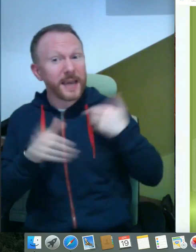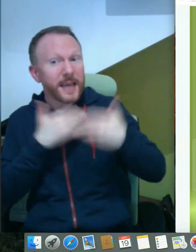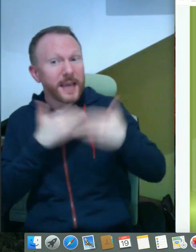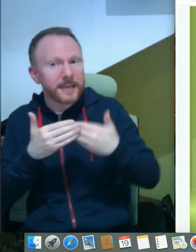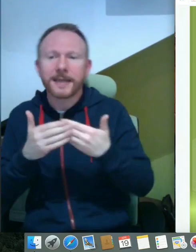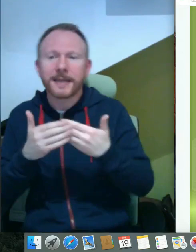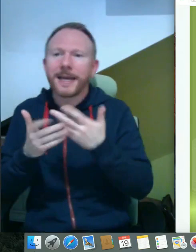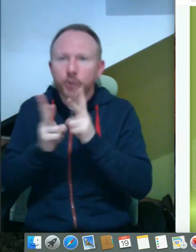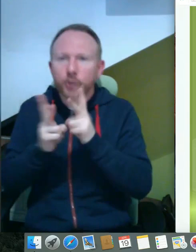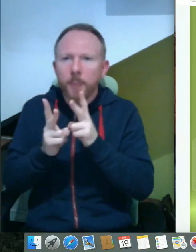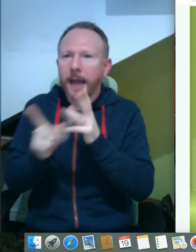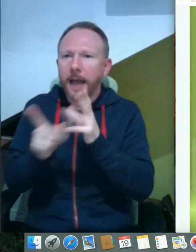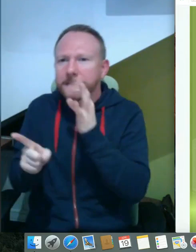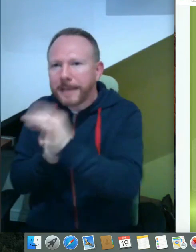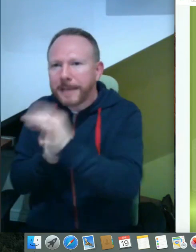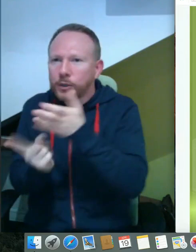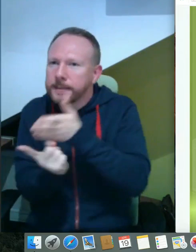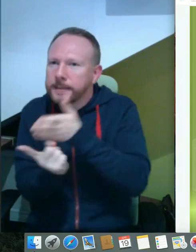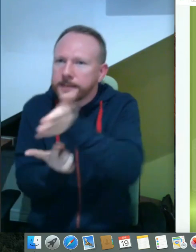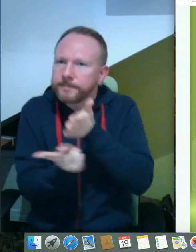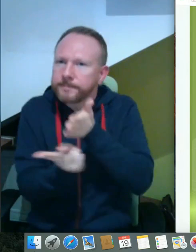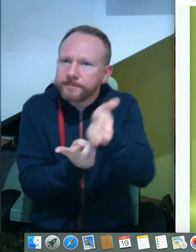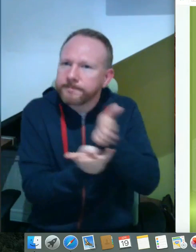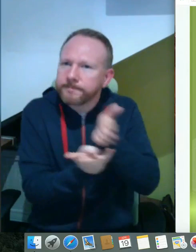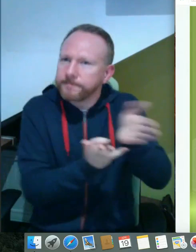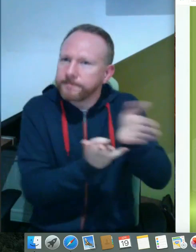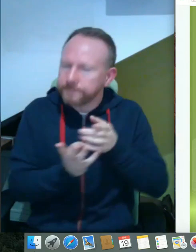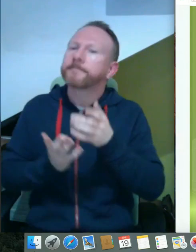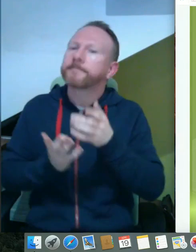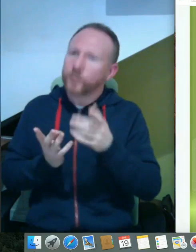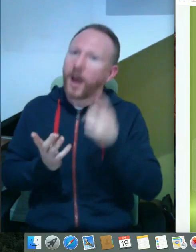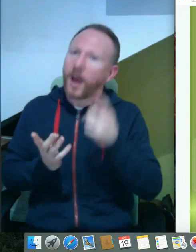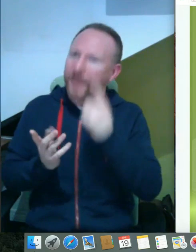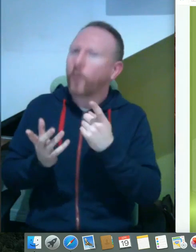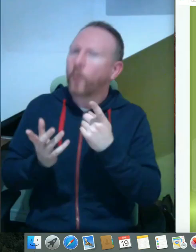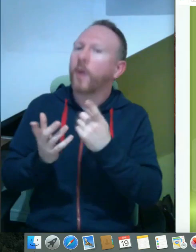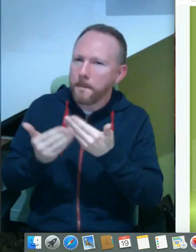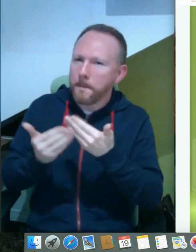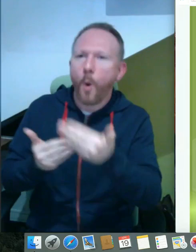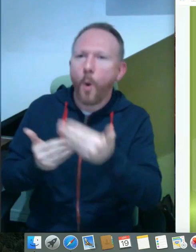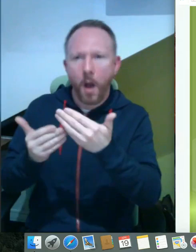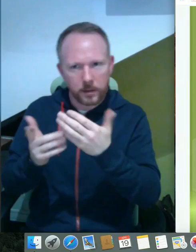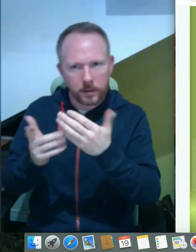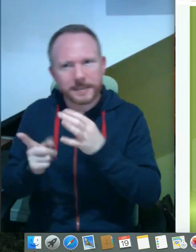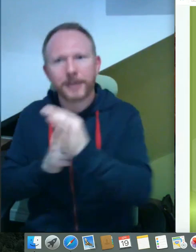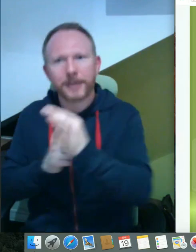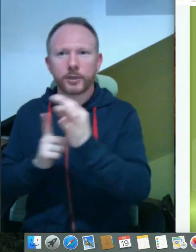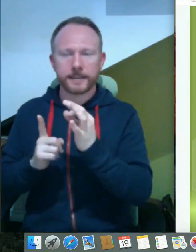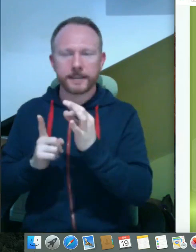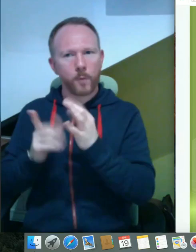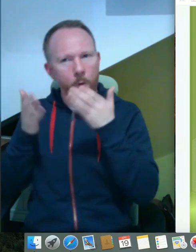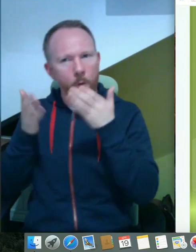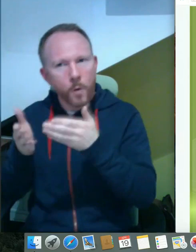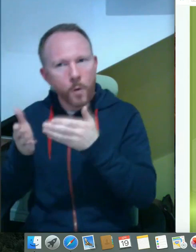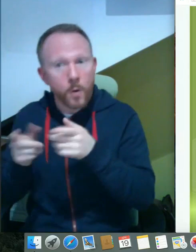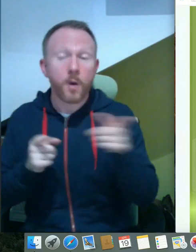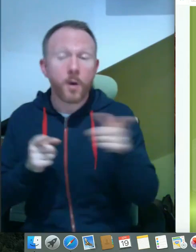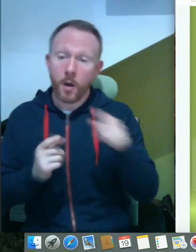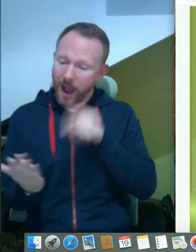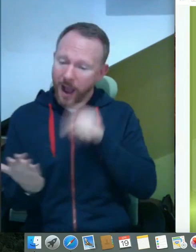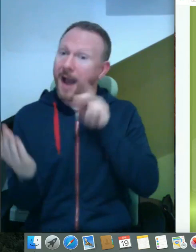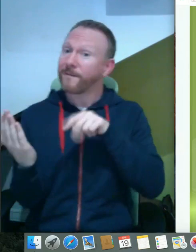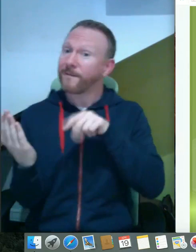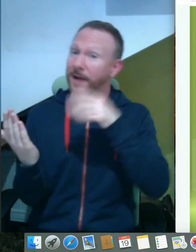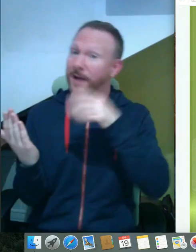still moving in that direction, which is a good thing. So yeah, and I've just seen Byron's comment about us needing to be